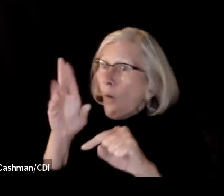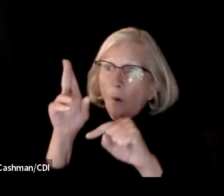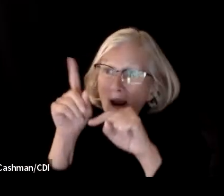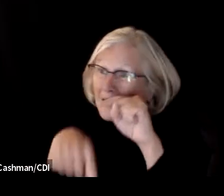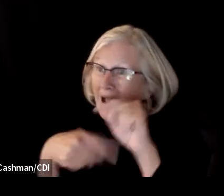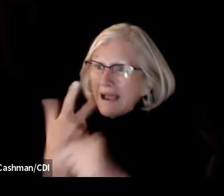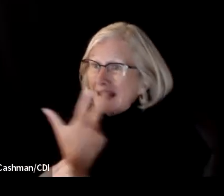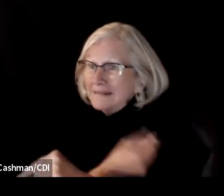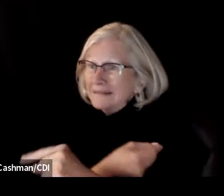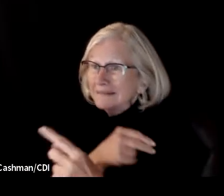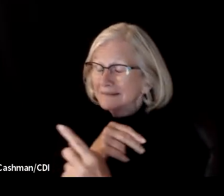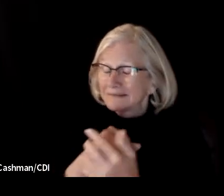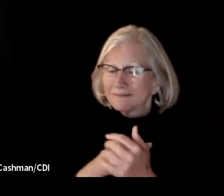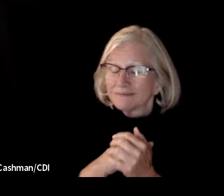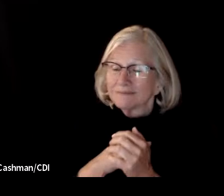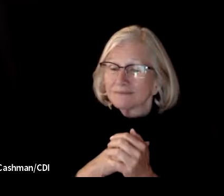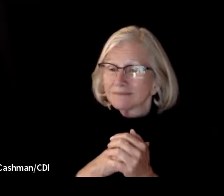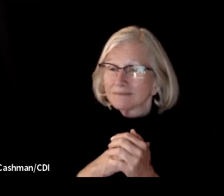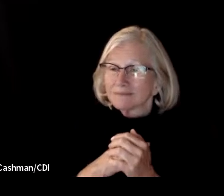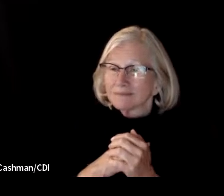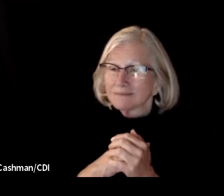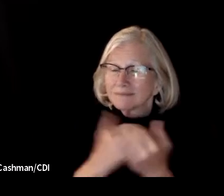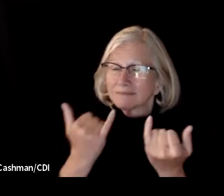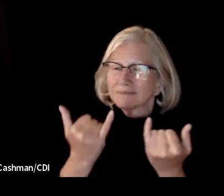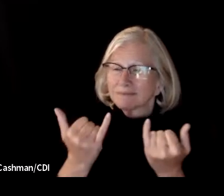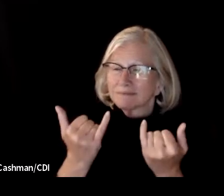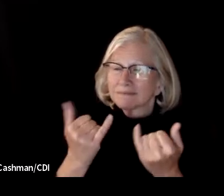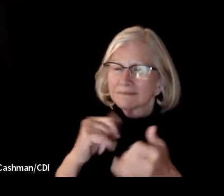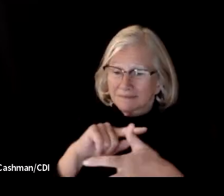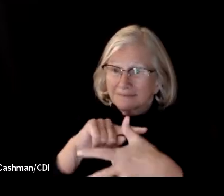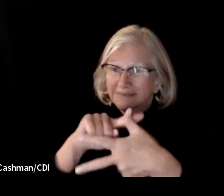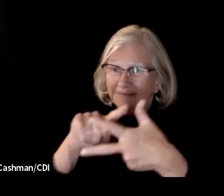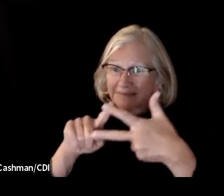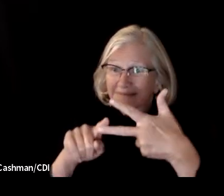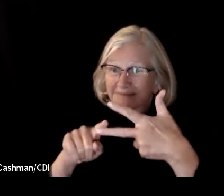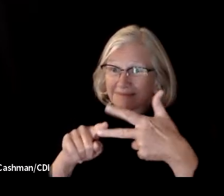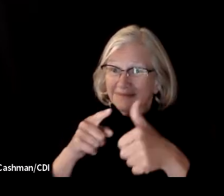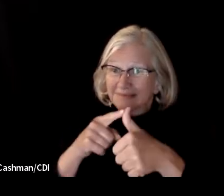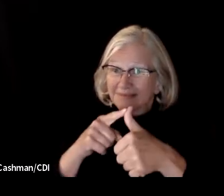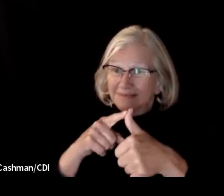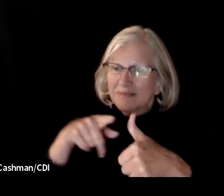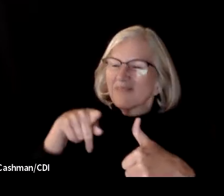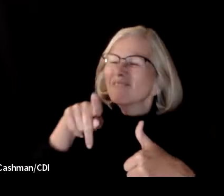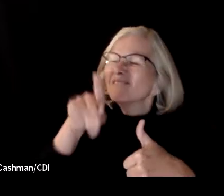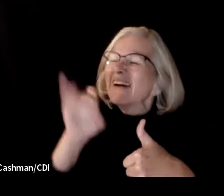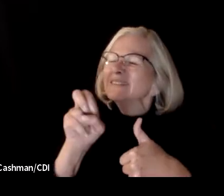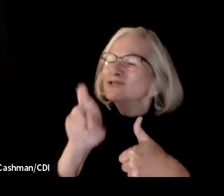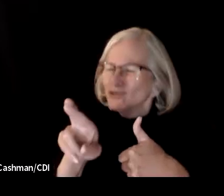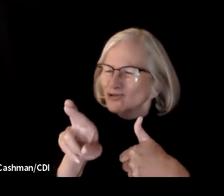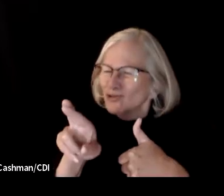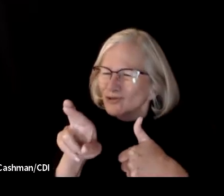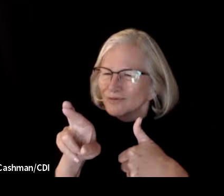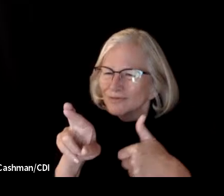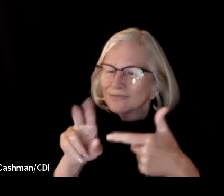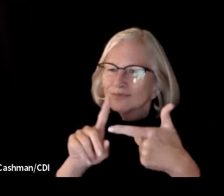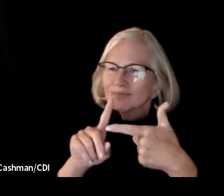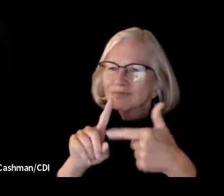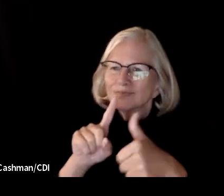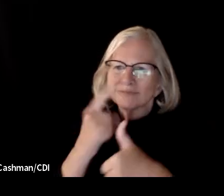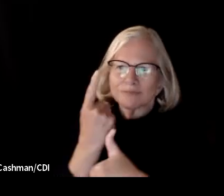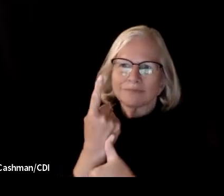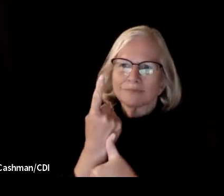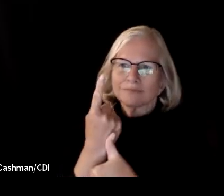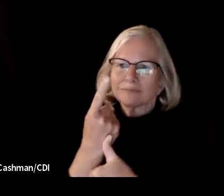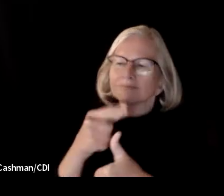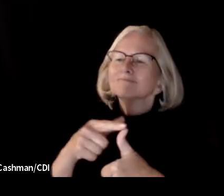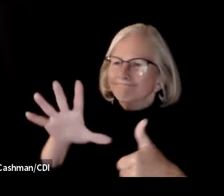the only one of the 3 vaccines that has been authorized for use by people ages 12 and older. The data